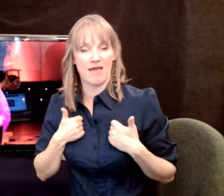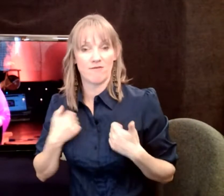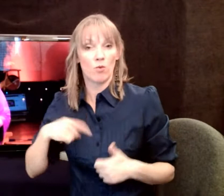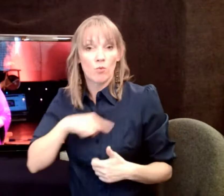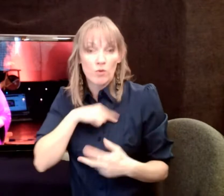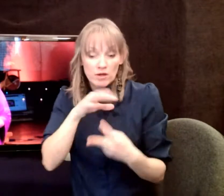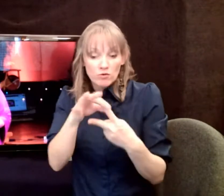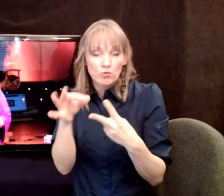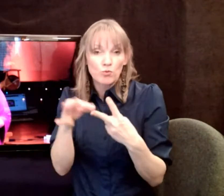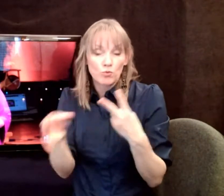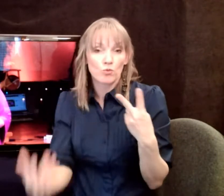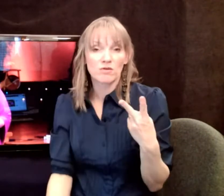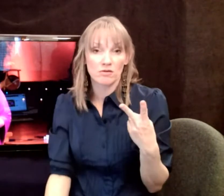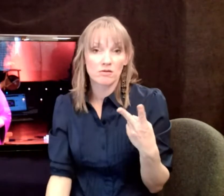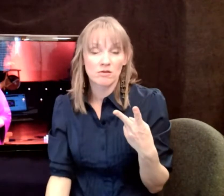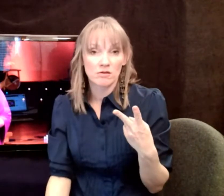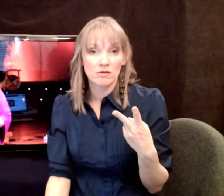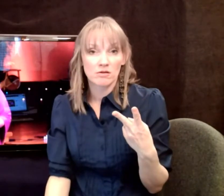regard.